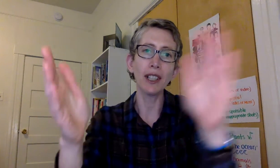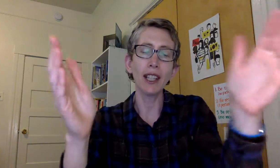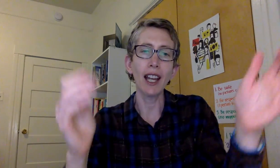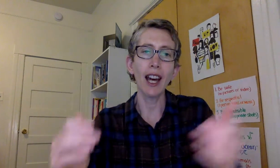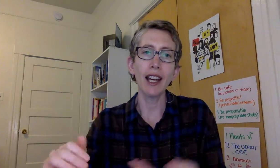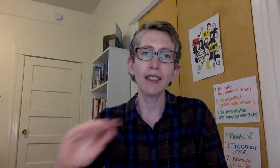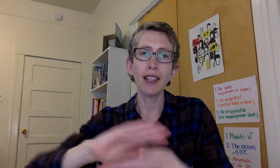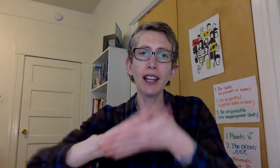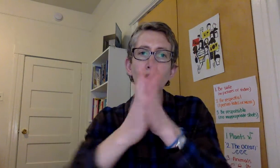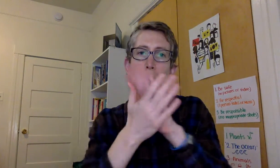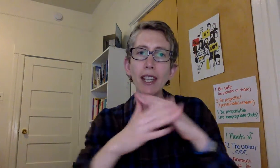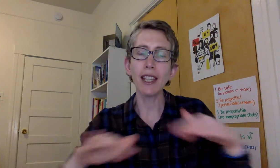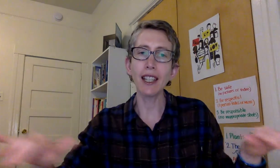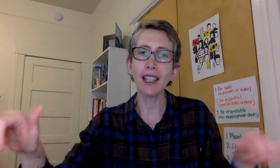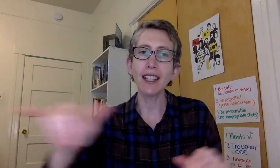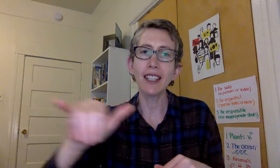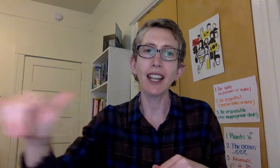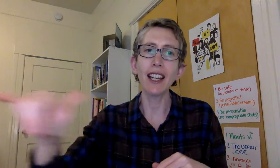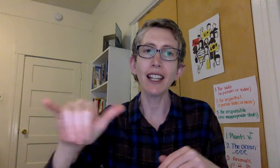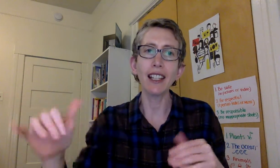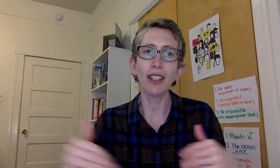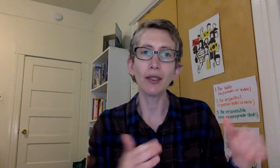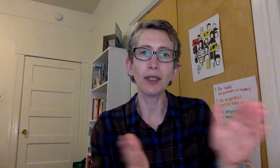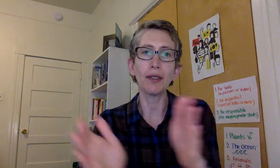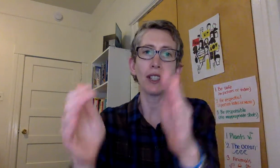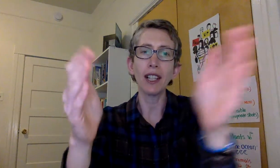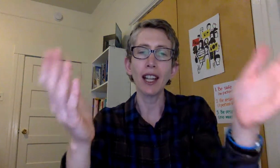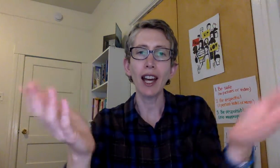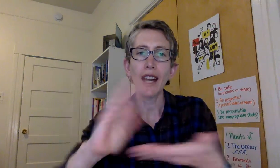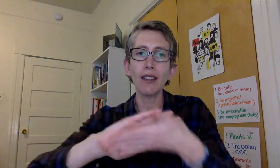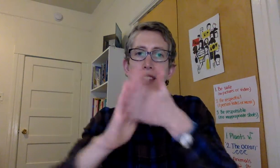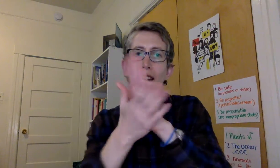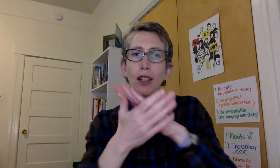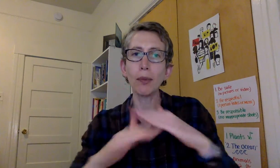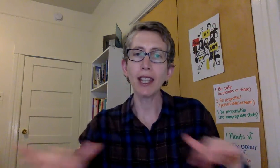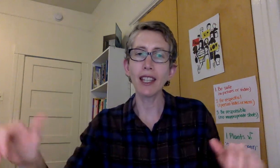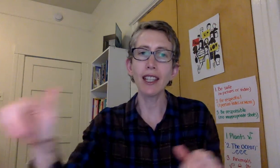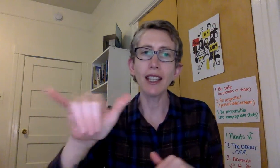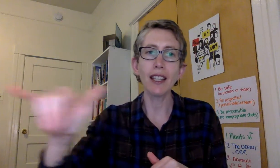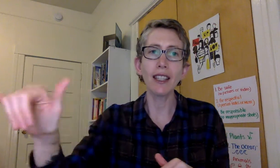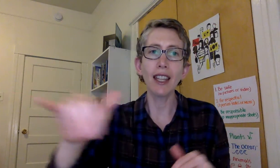I've got peace like a river. I've got peace like